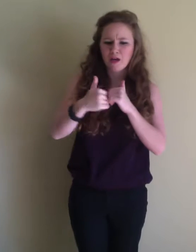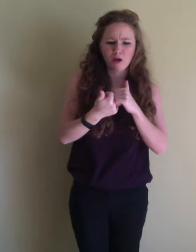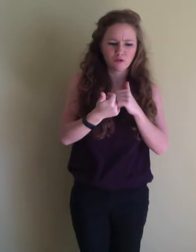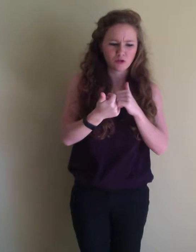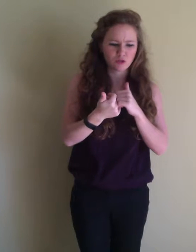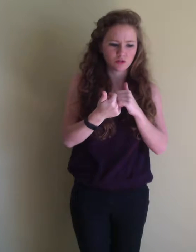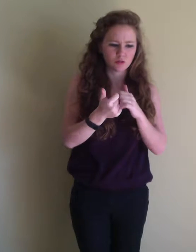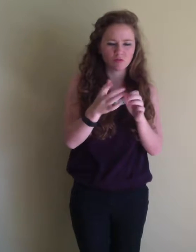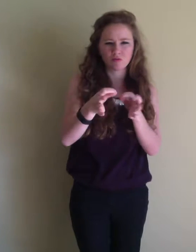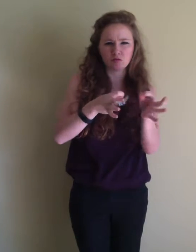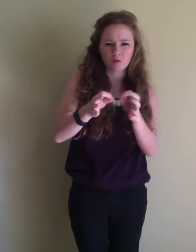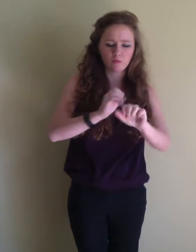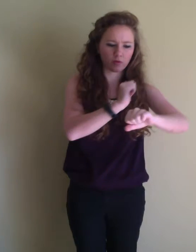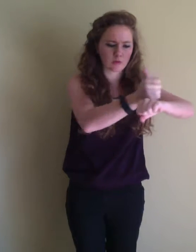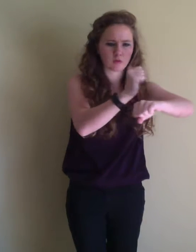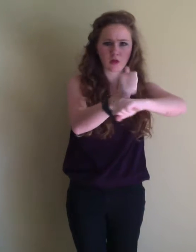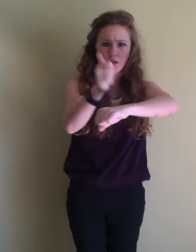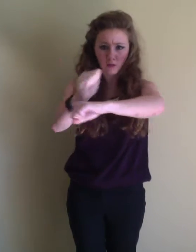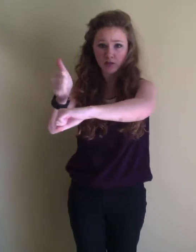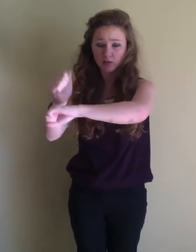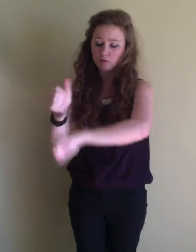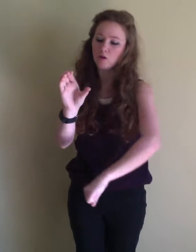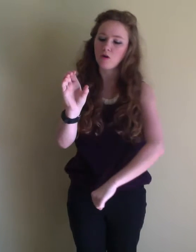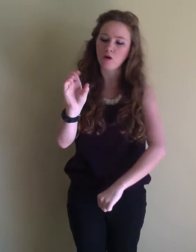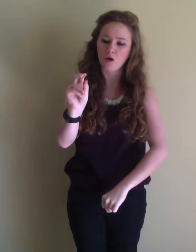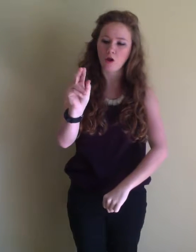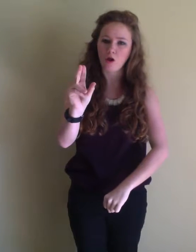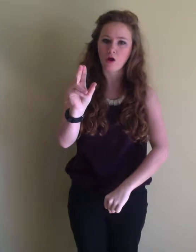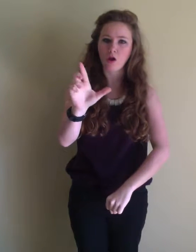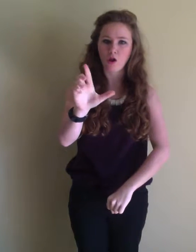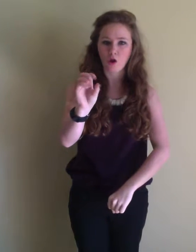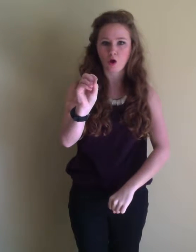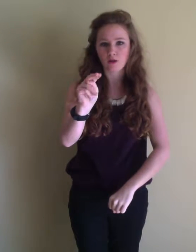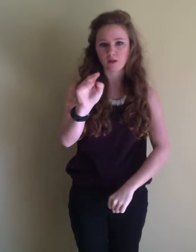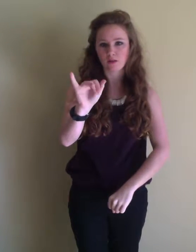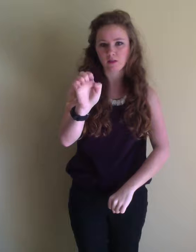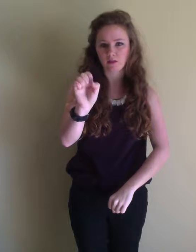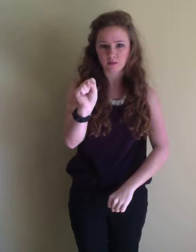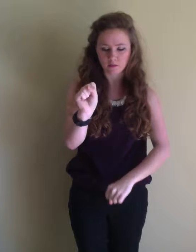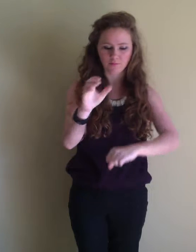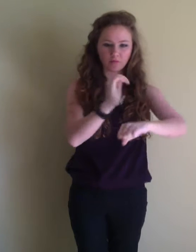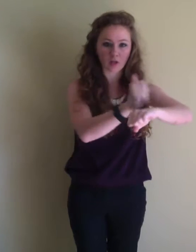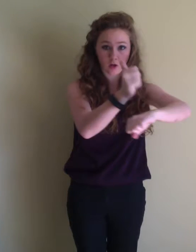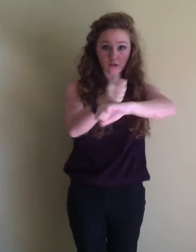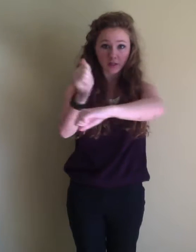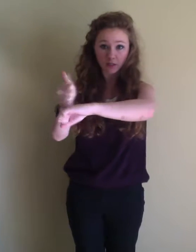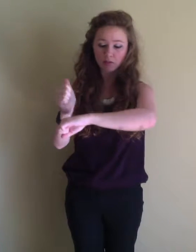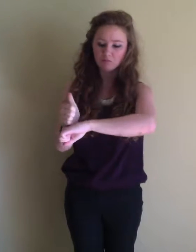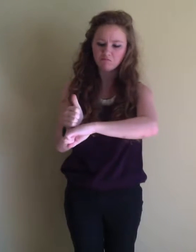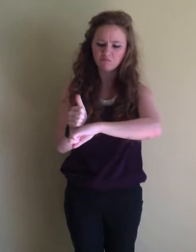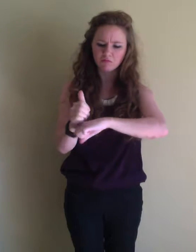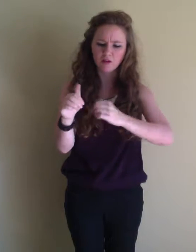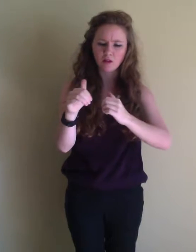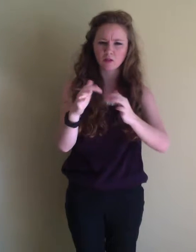1760s, right, all the 13 colonies, all was well during this time period. They viewed themselves as British citizens. They had their